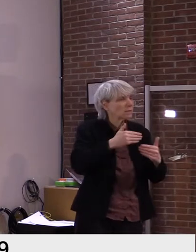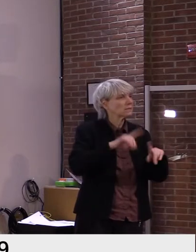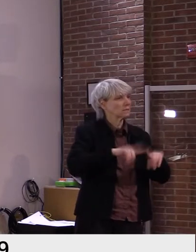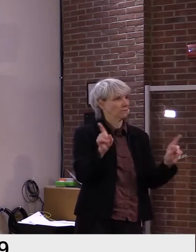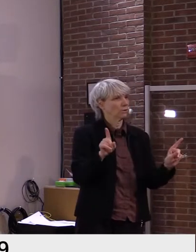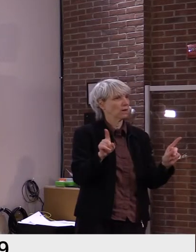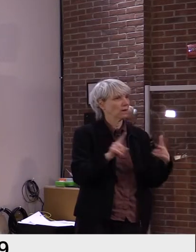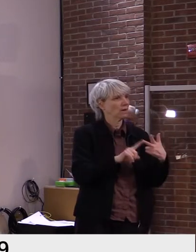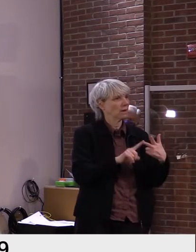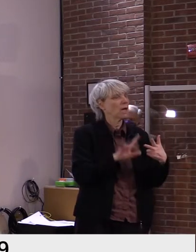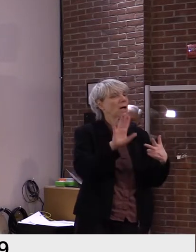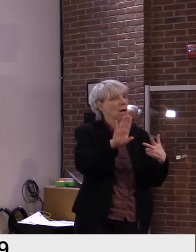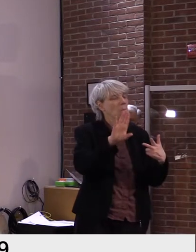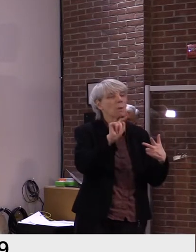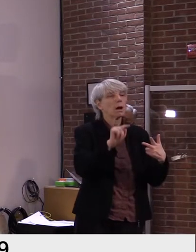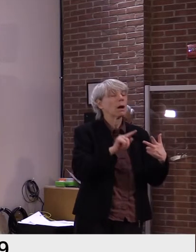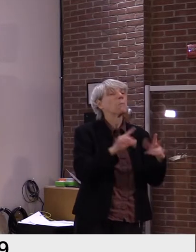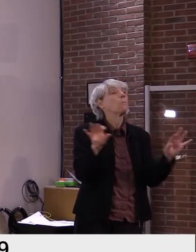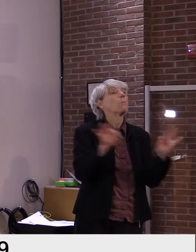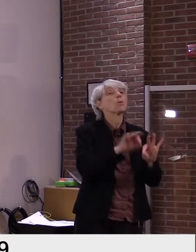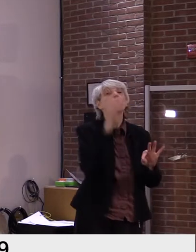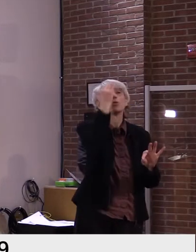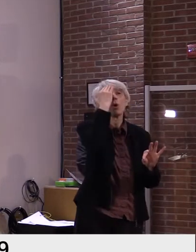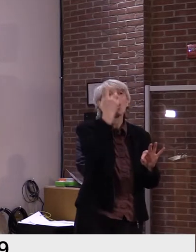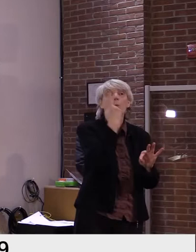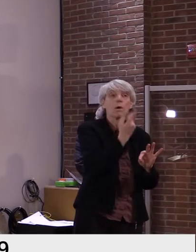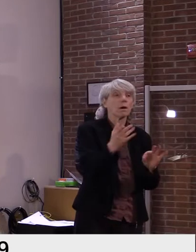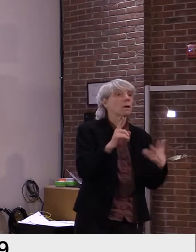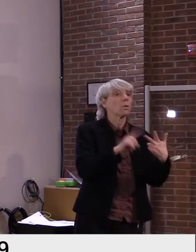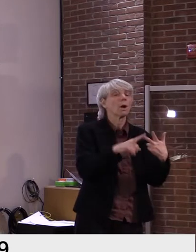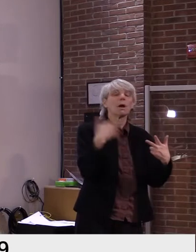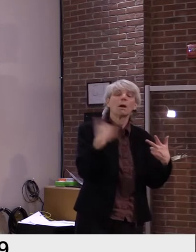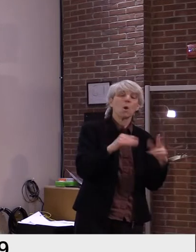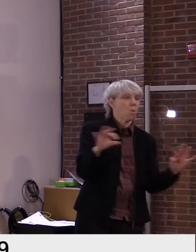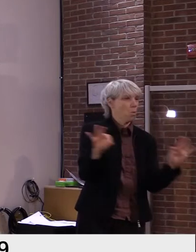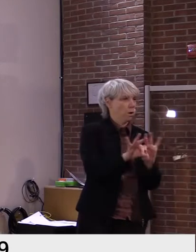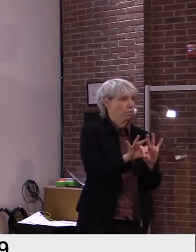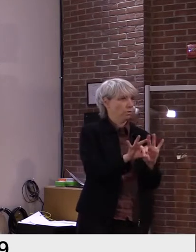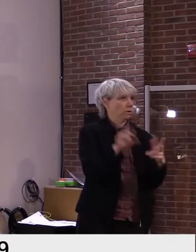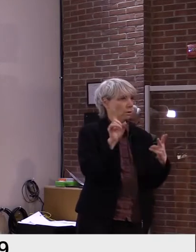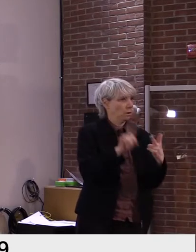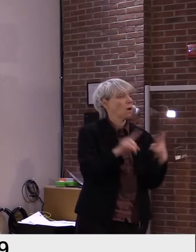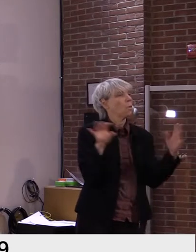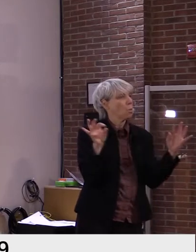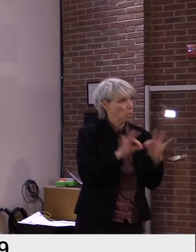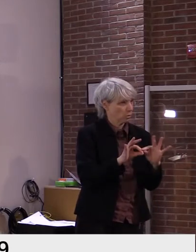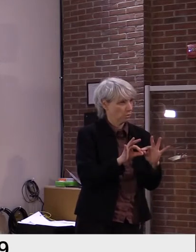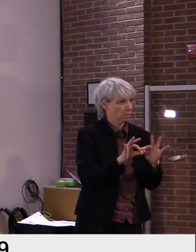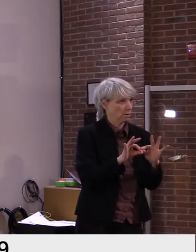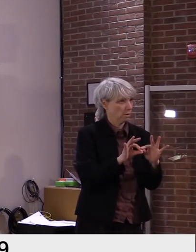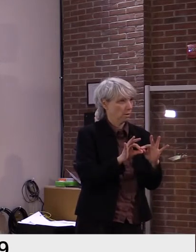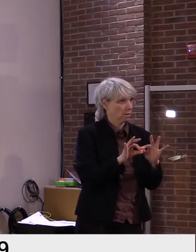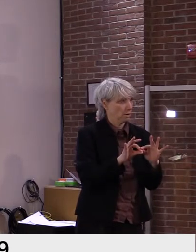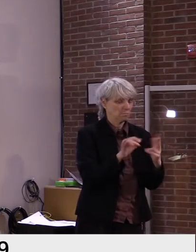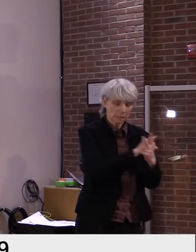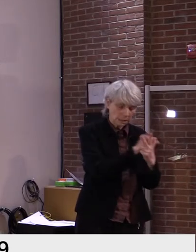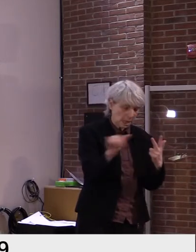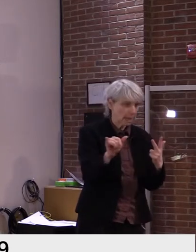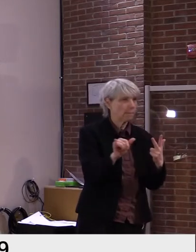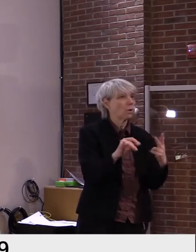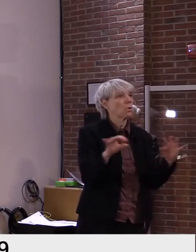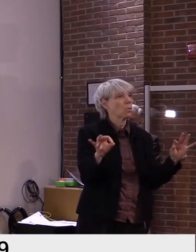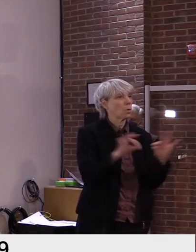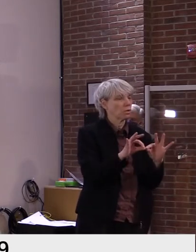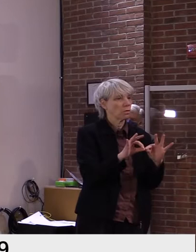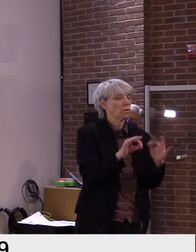line summary is that this vaccine will be a valuable addition to our vaccine supply, and it is as effective as